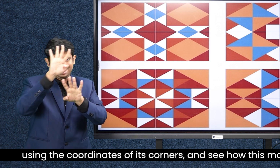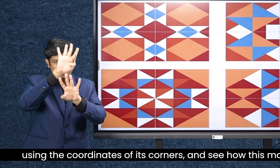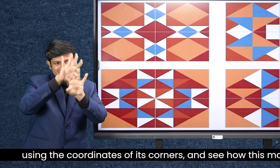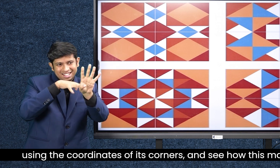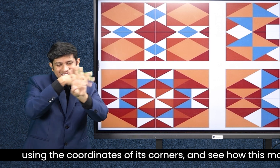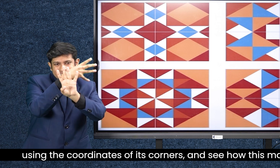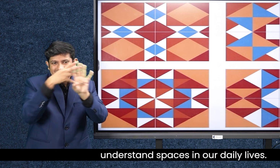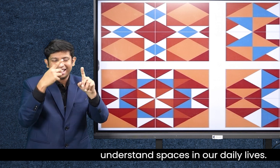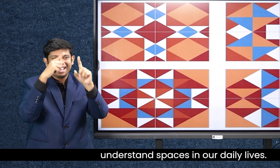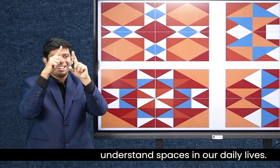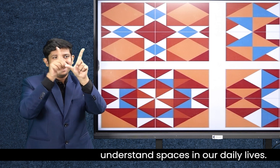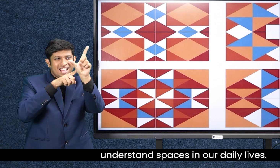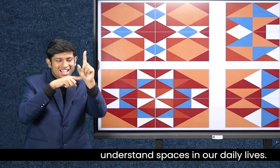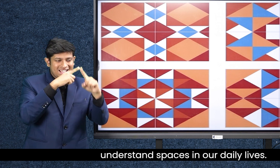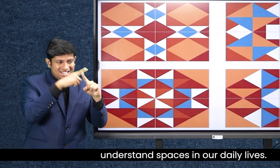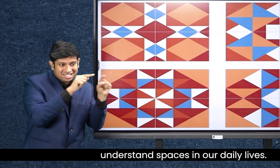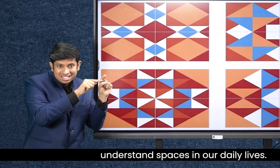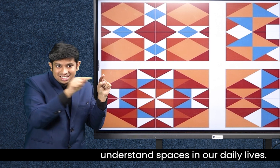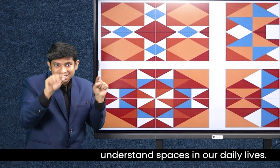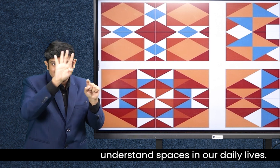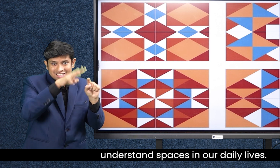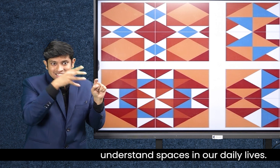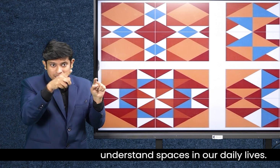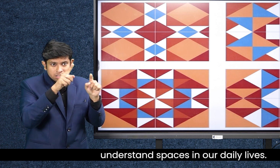can help us understand spaces in our daily lives.